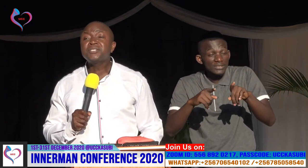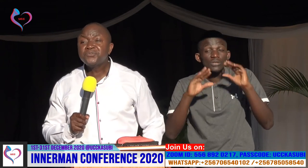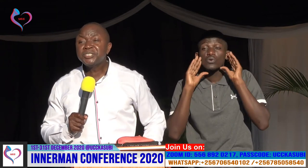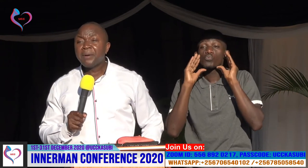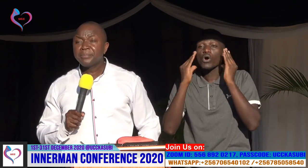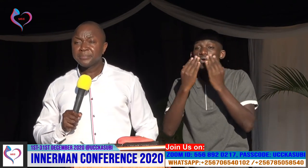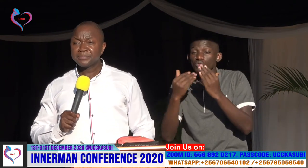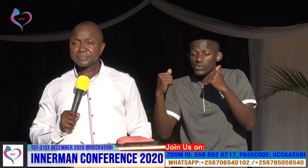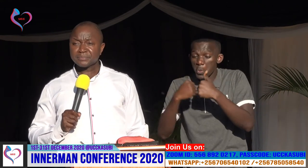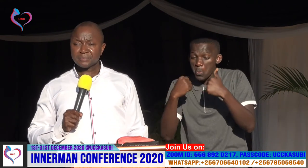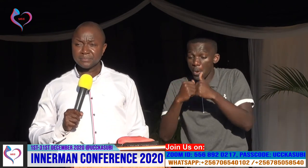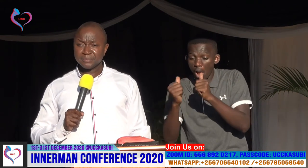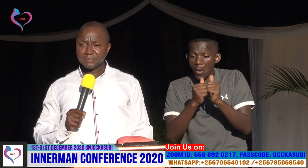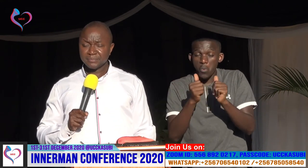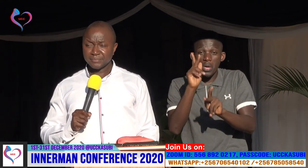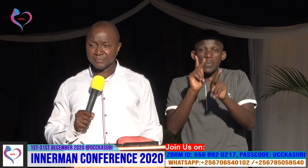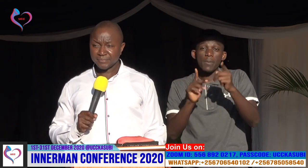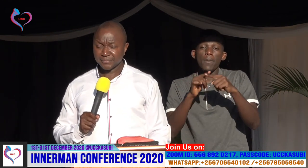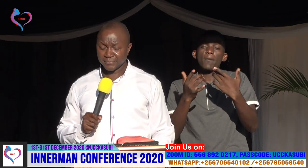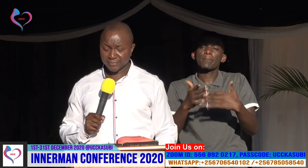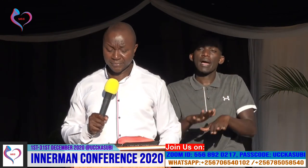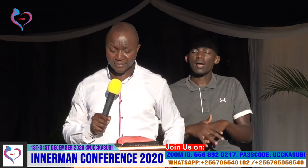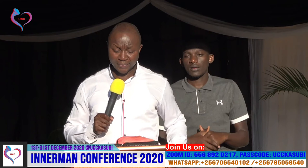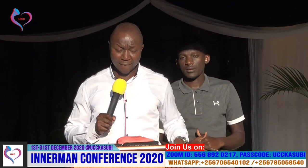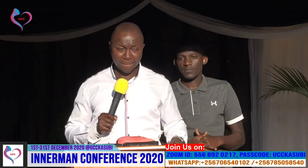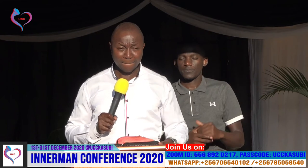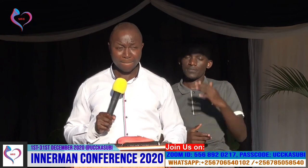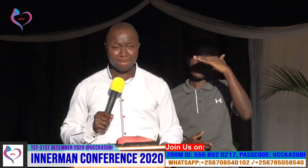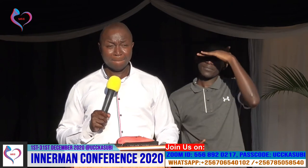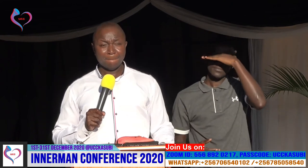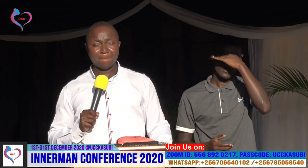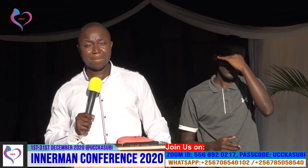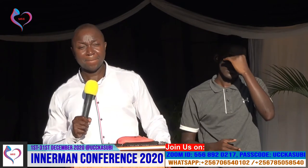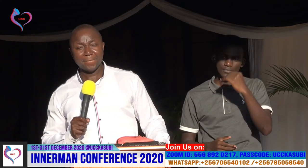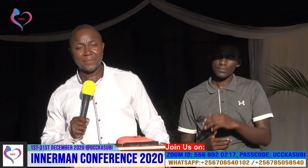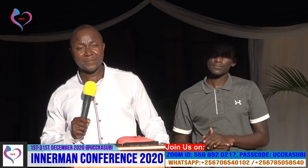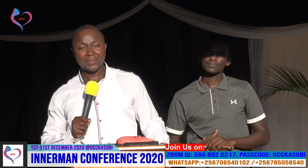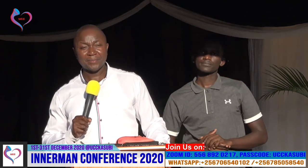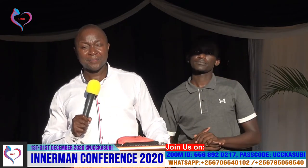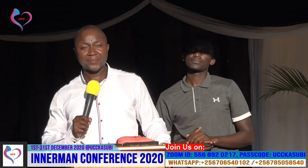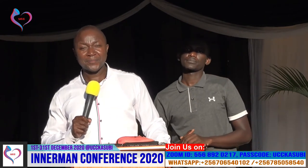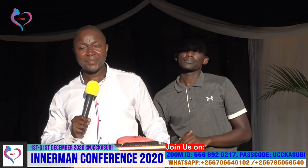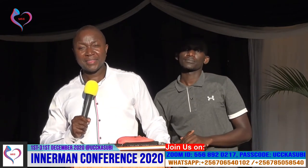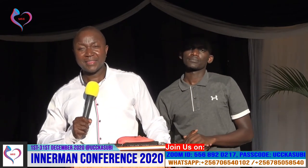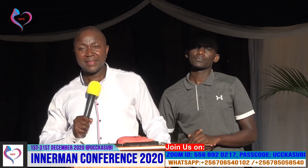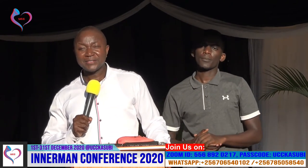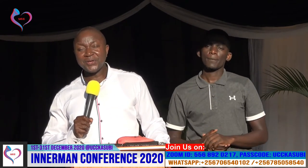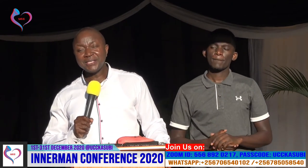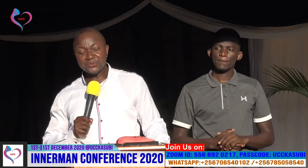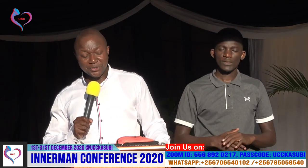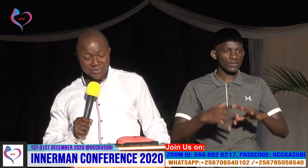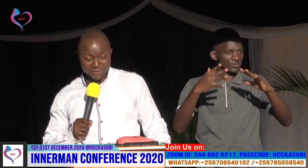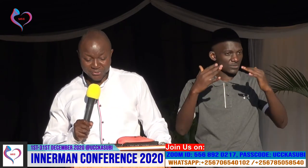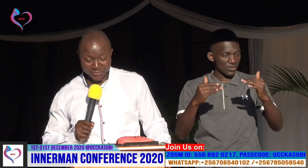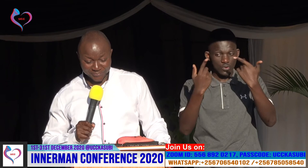you think you're going to mount these people, you're going to make them rich? When Moses tried, he was the one to lose out. So